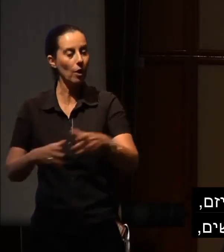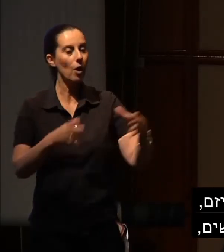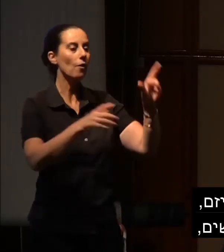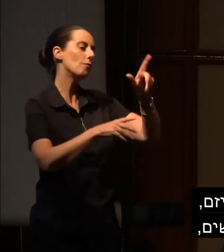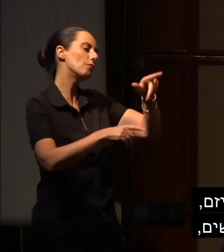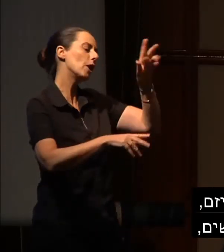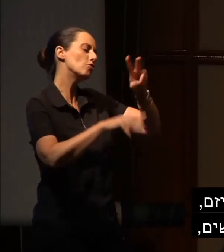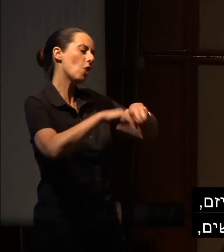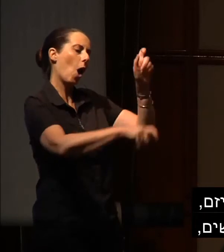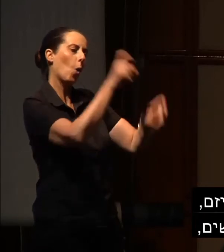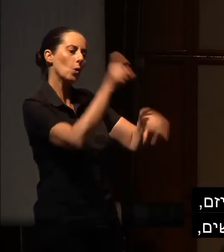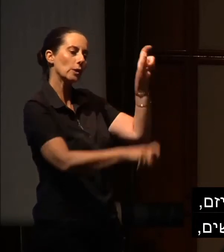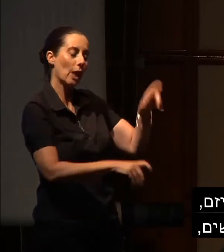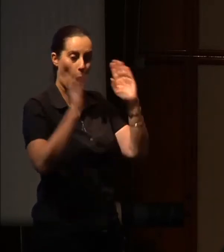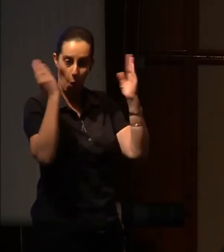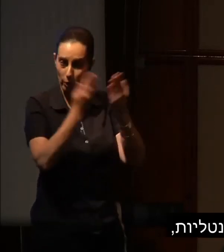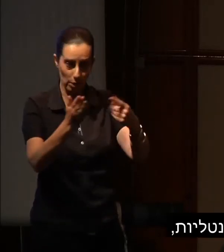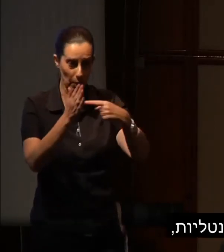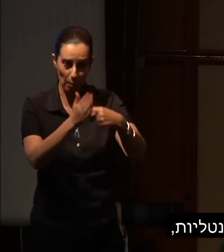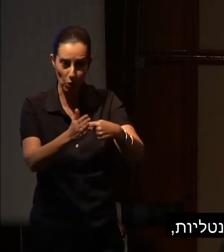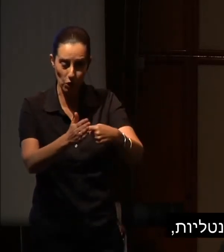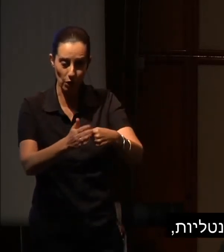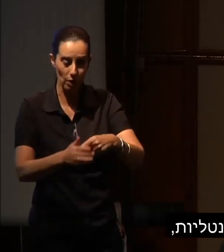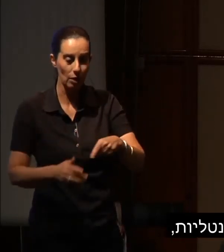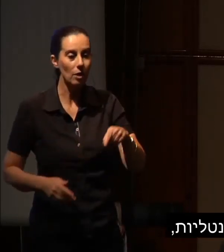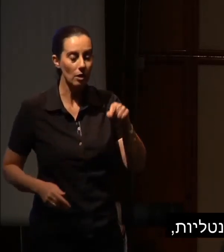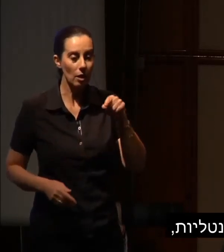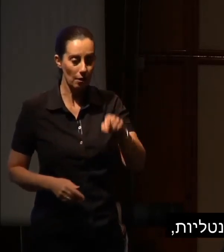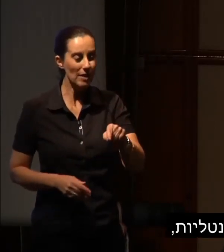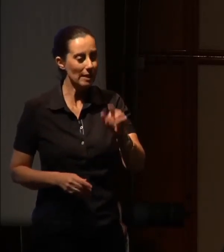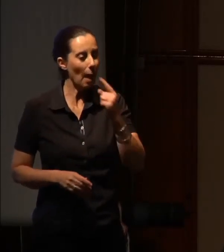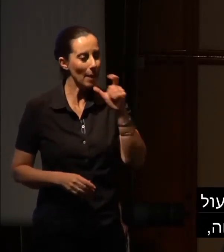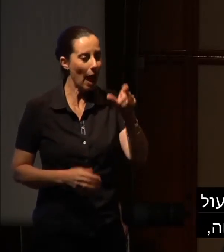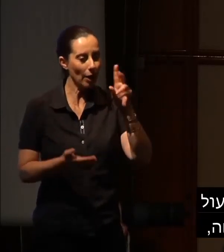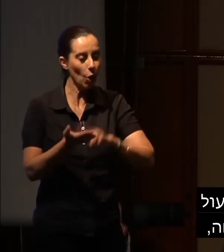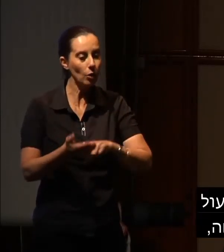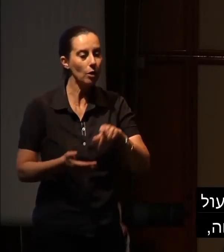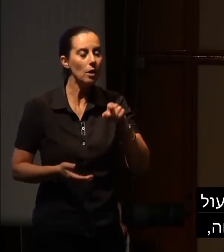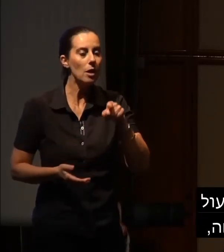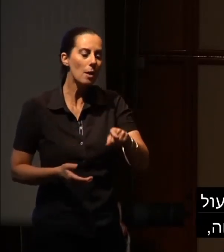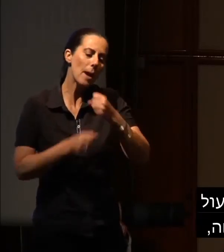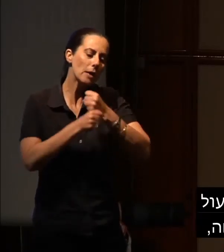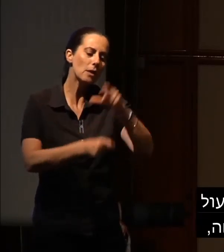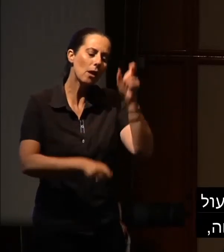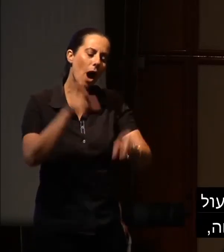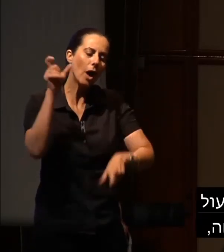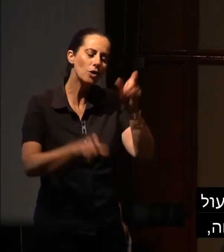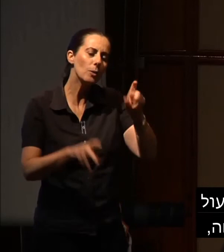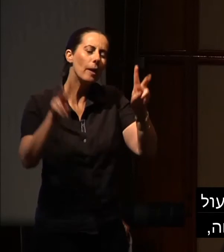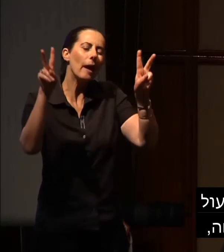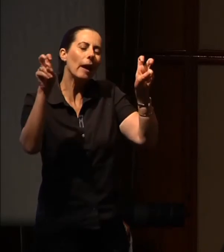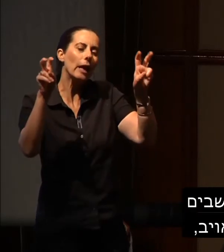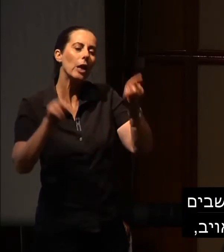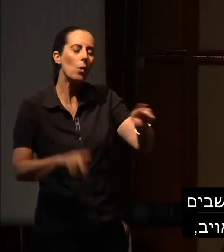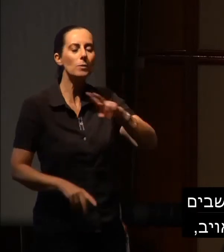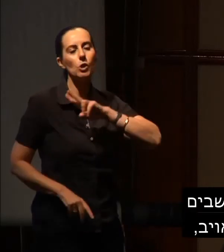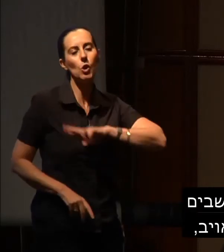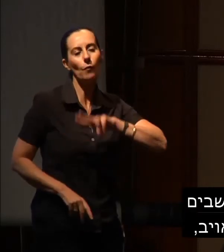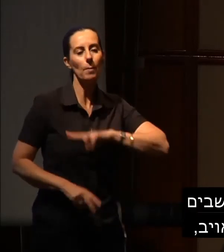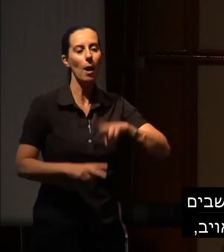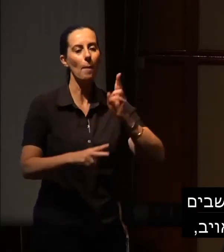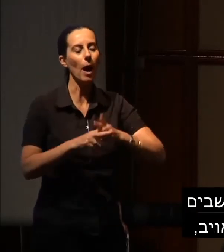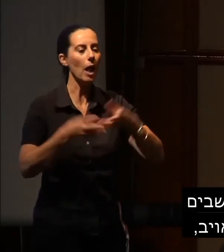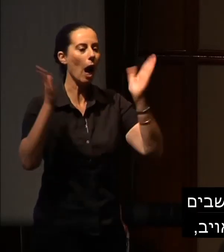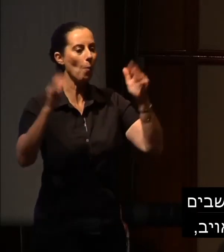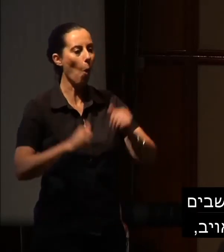like putting like these labels on people, unless we actually like change mentality, unless we actually like try to push for new mentalities, as long as